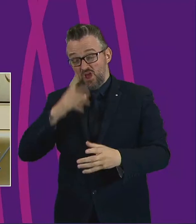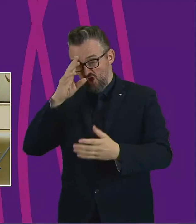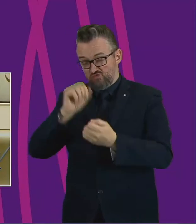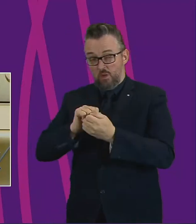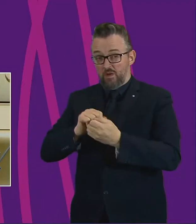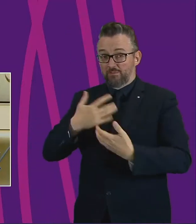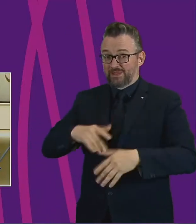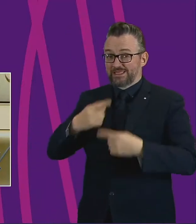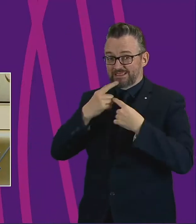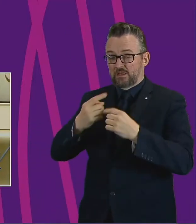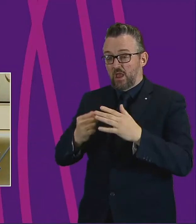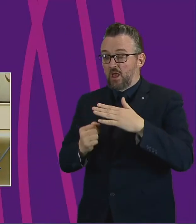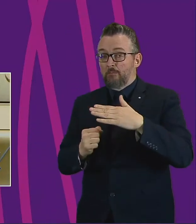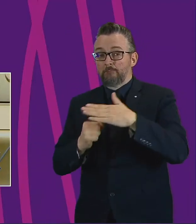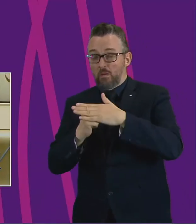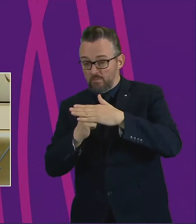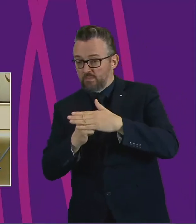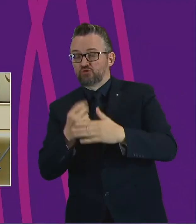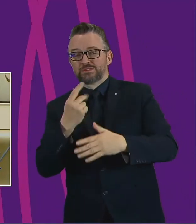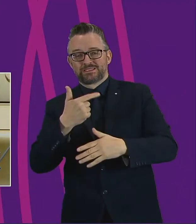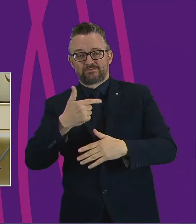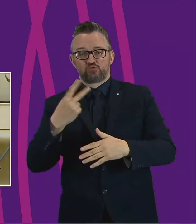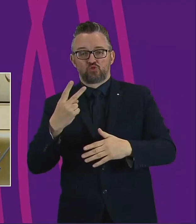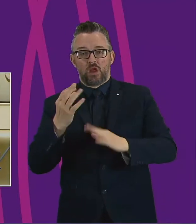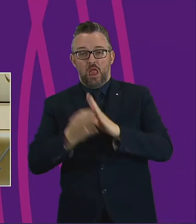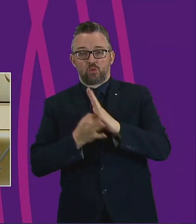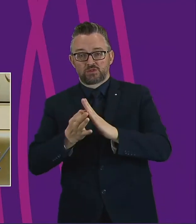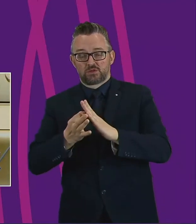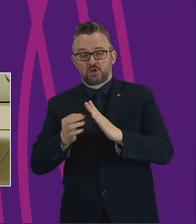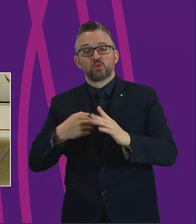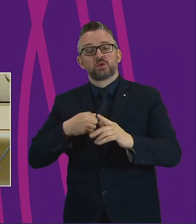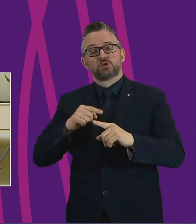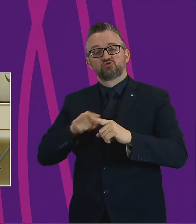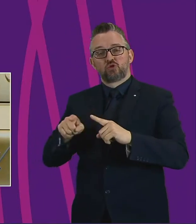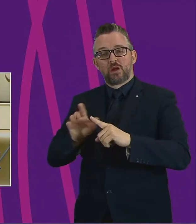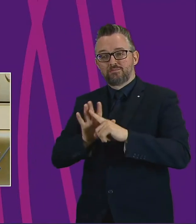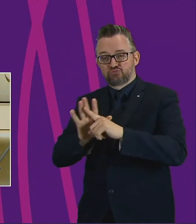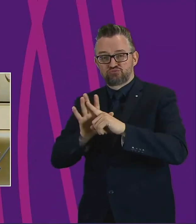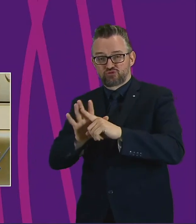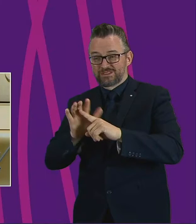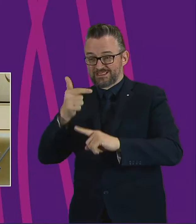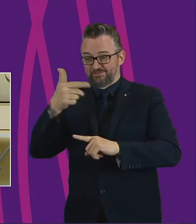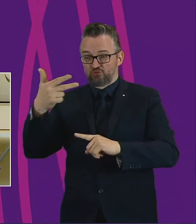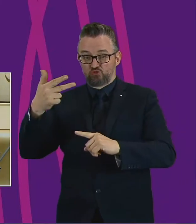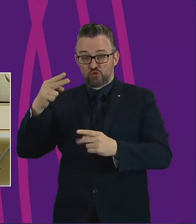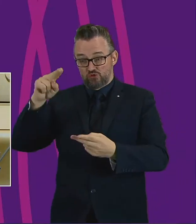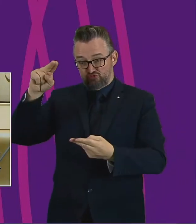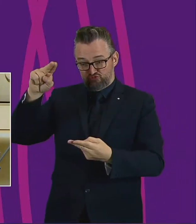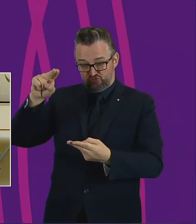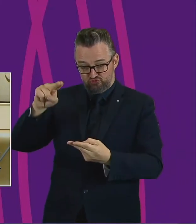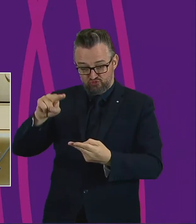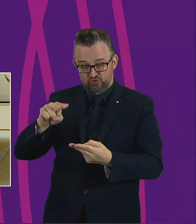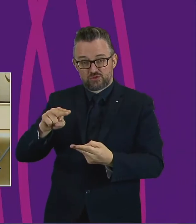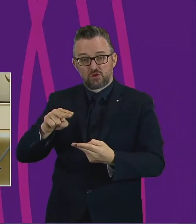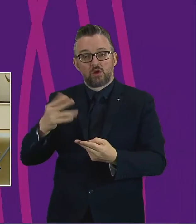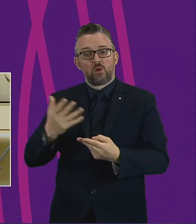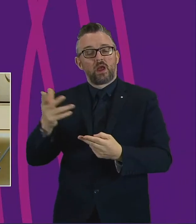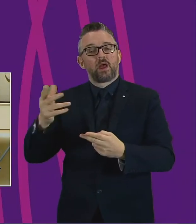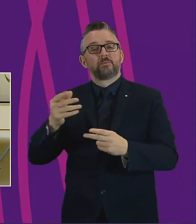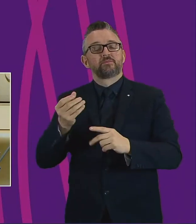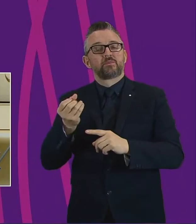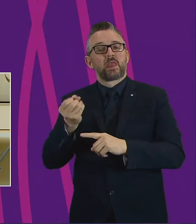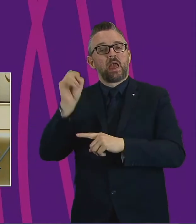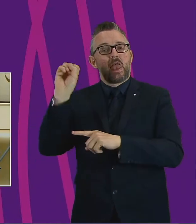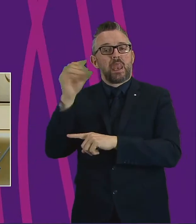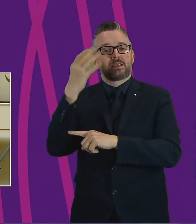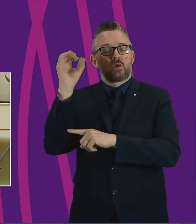it was up to 72 hours, and where we were pressing hardest to have that turnaround time reduced was actually the Lighthouse Lab, which